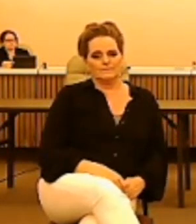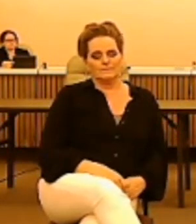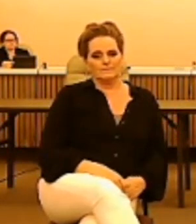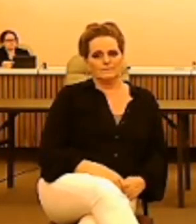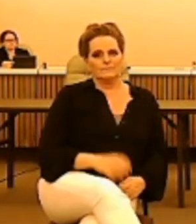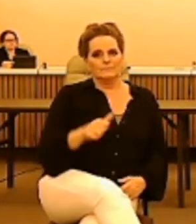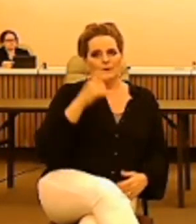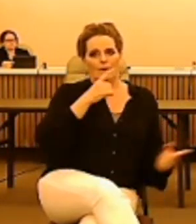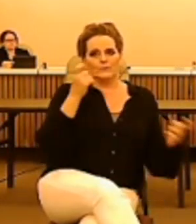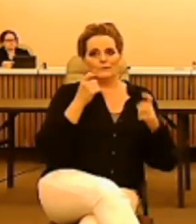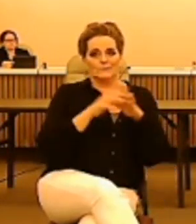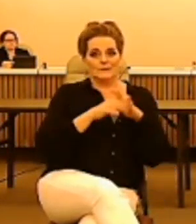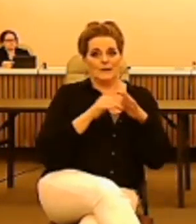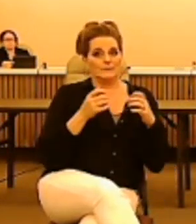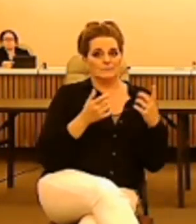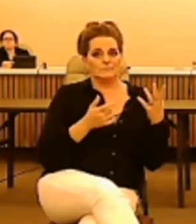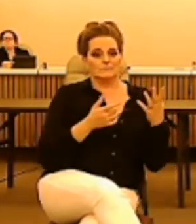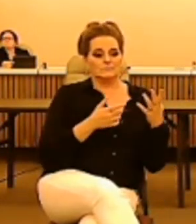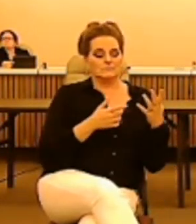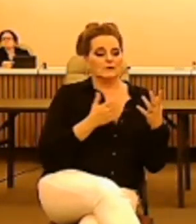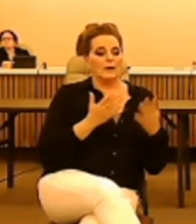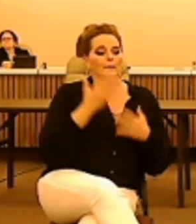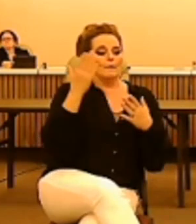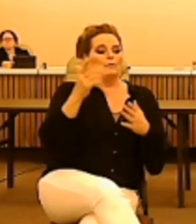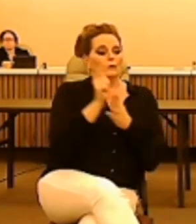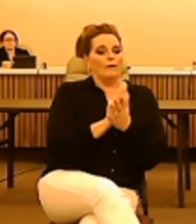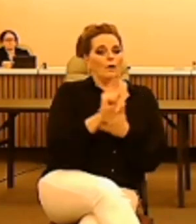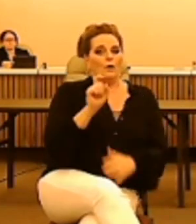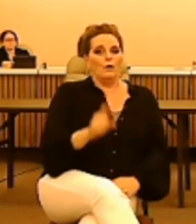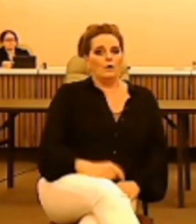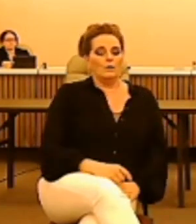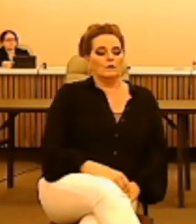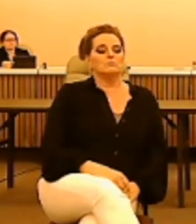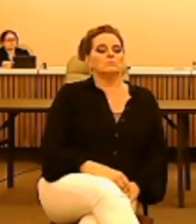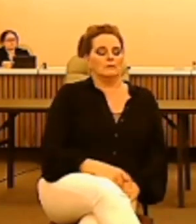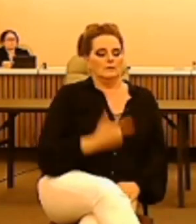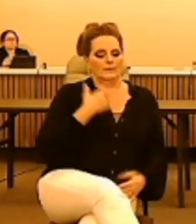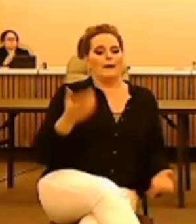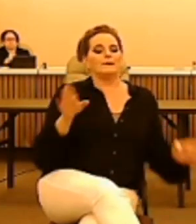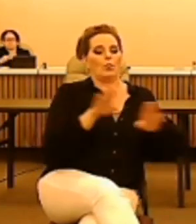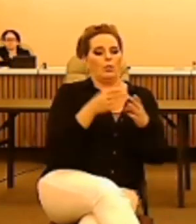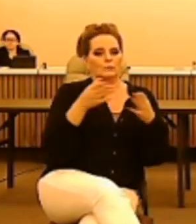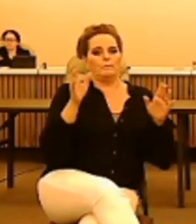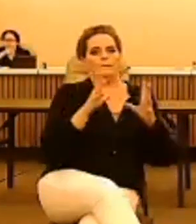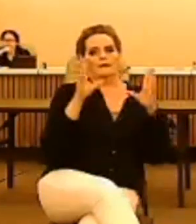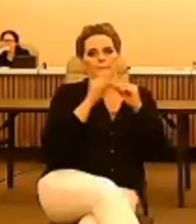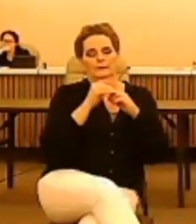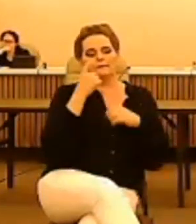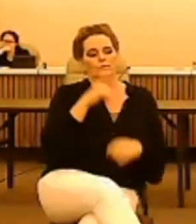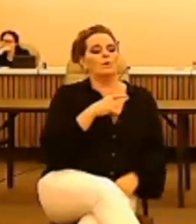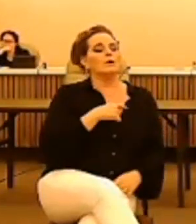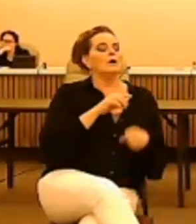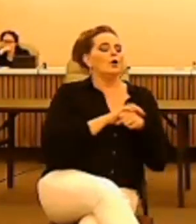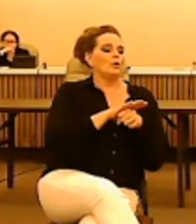Any other questions or comments on this proposed local law? Then I'm going to close the public hearing for the proposed local law to